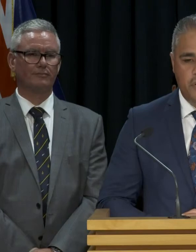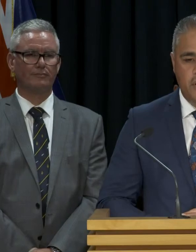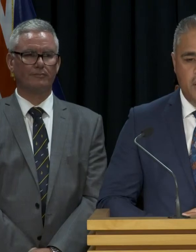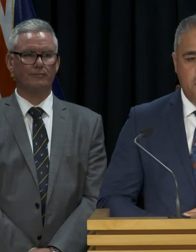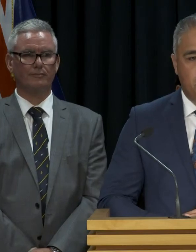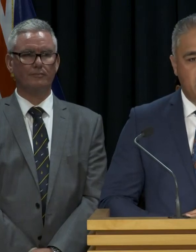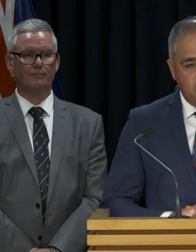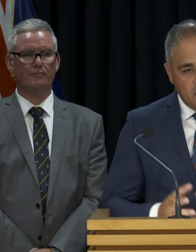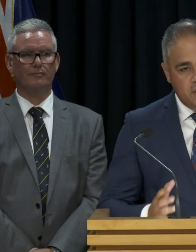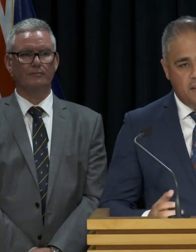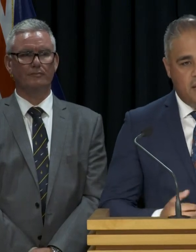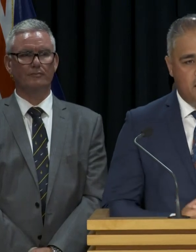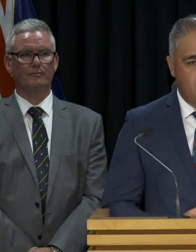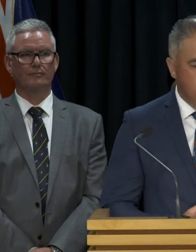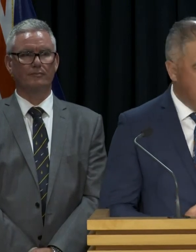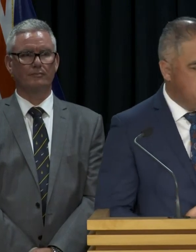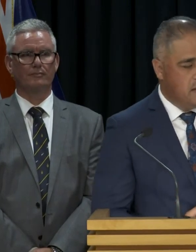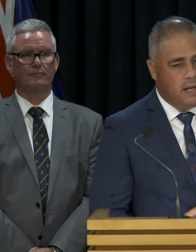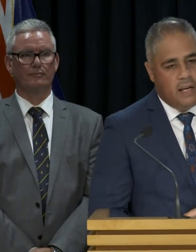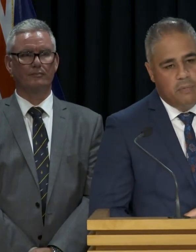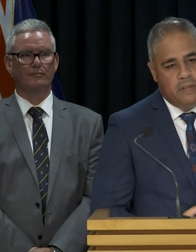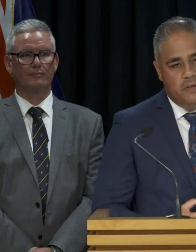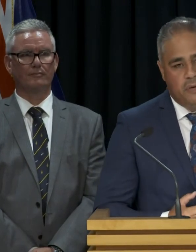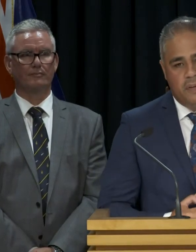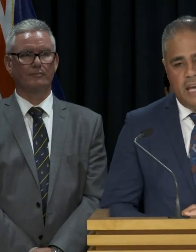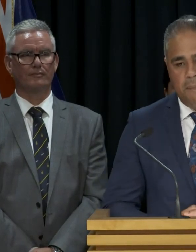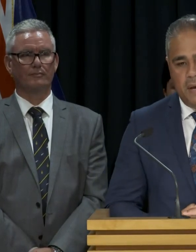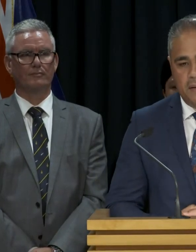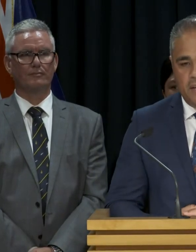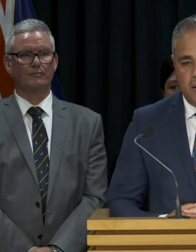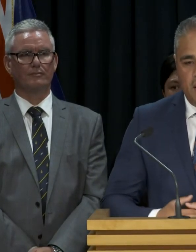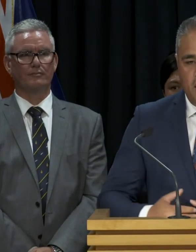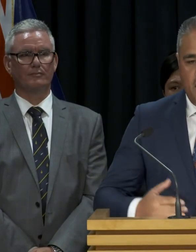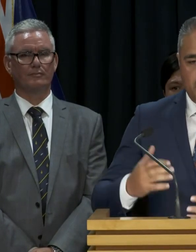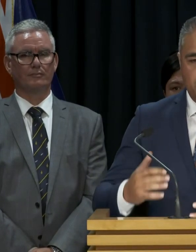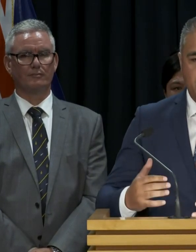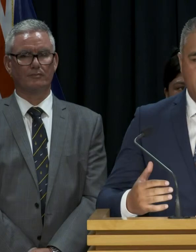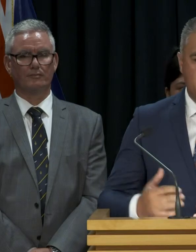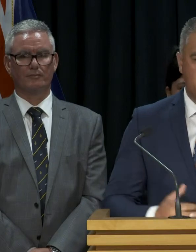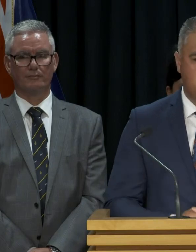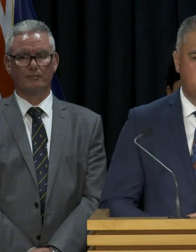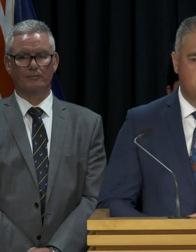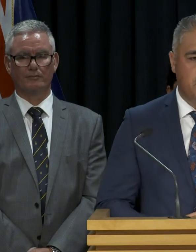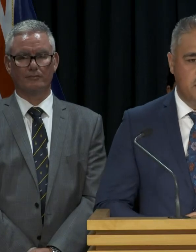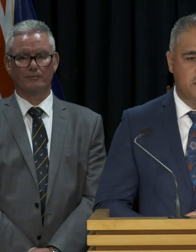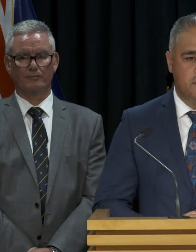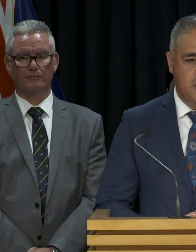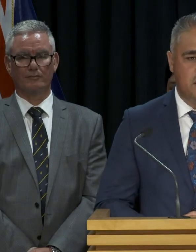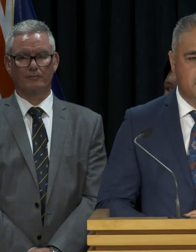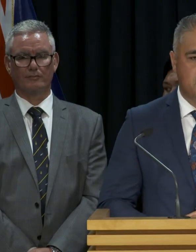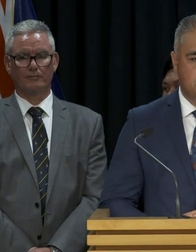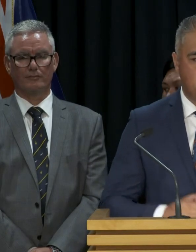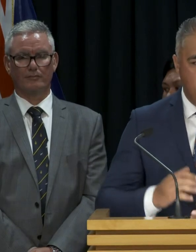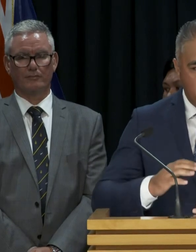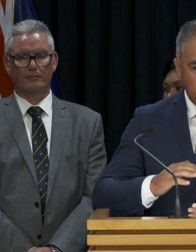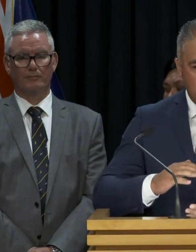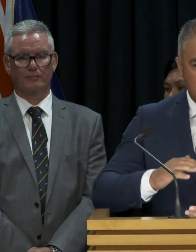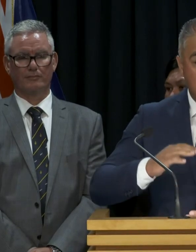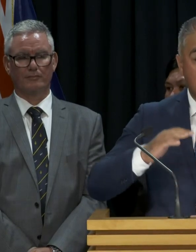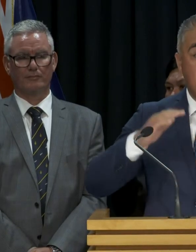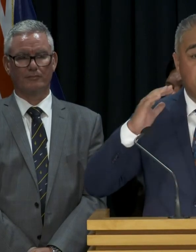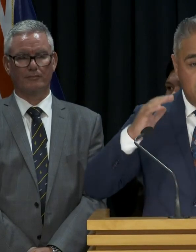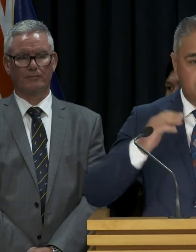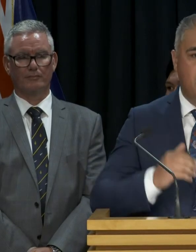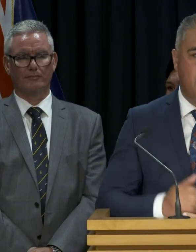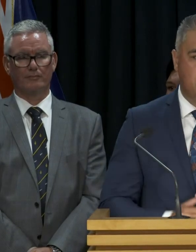this country. But having said that, I've made it clear, and we did during the campaign, that actually the institutional racism that exists for Māori